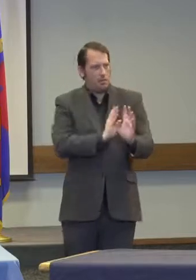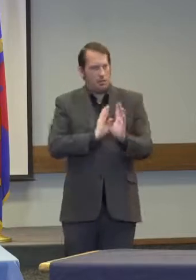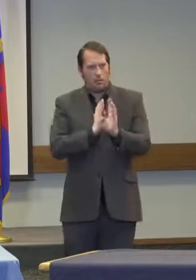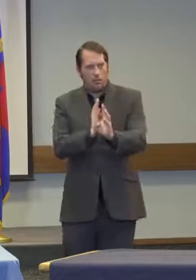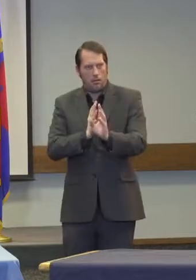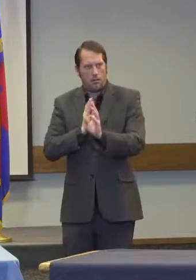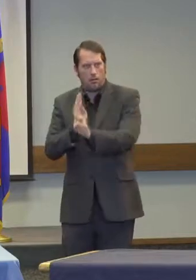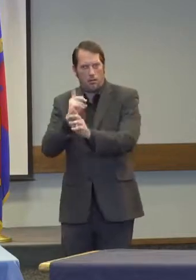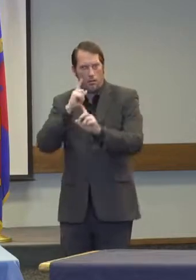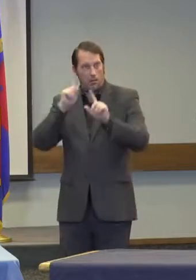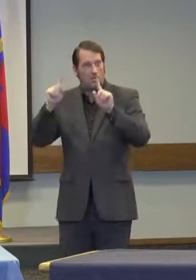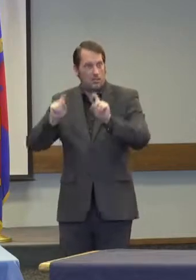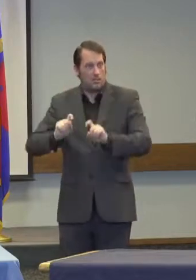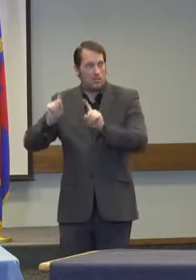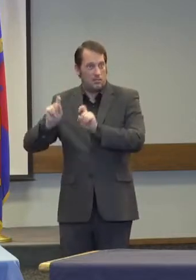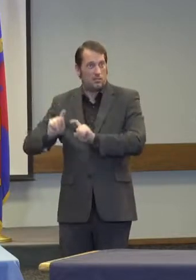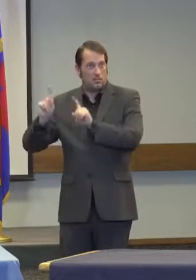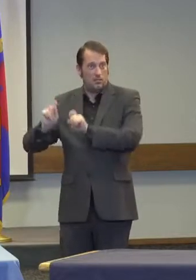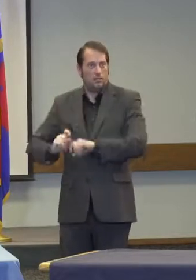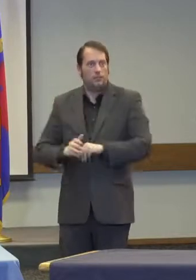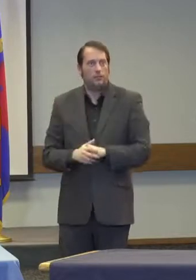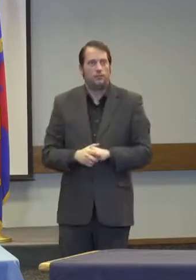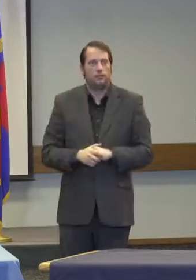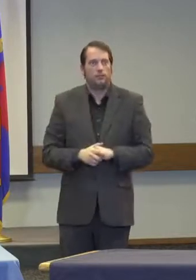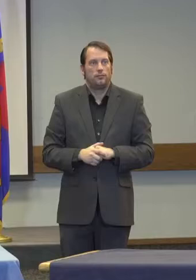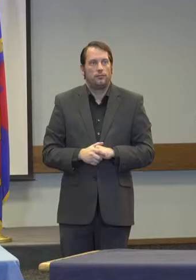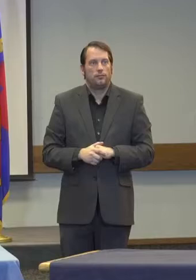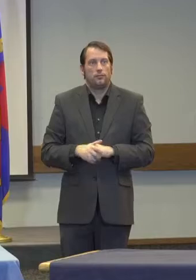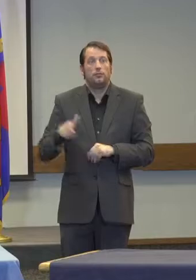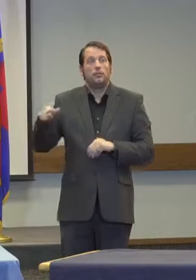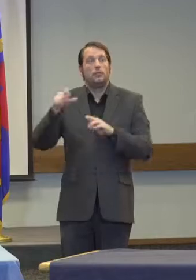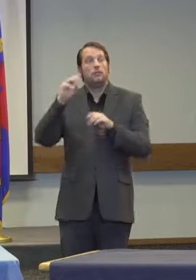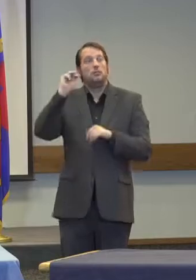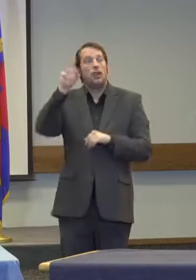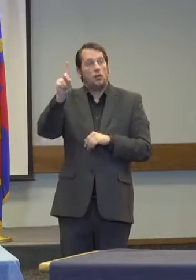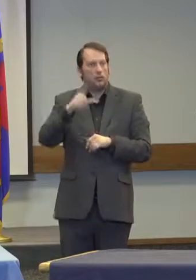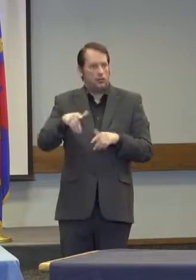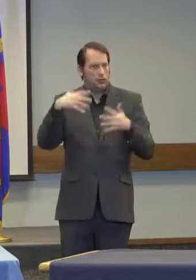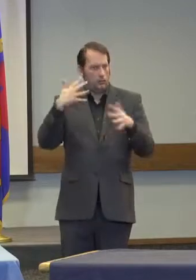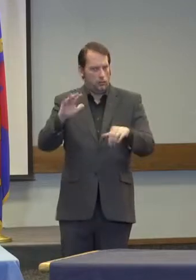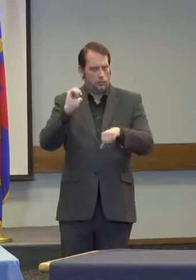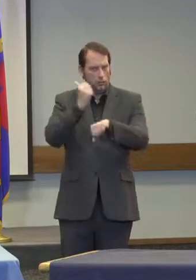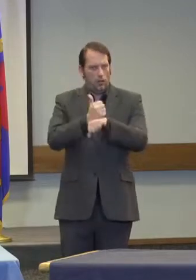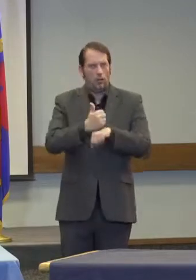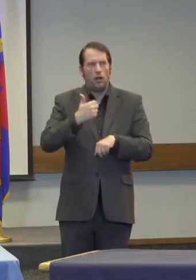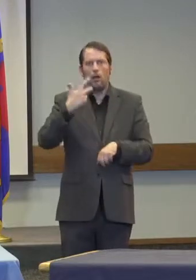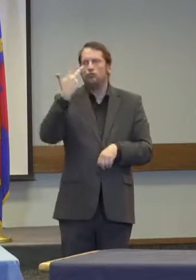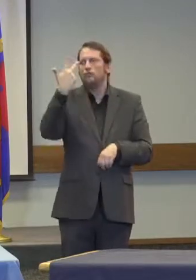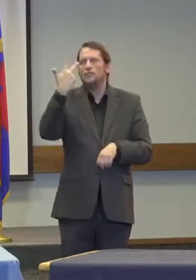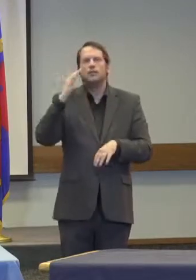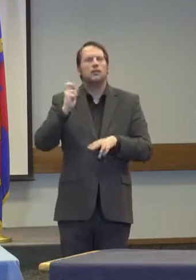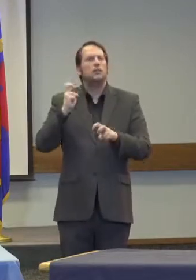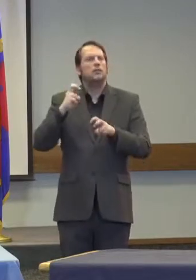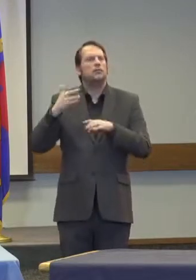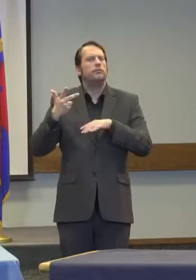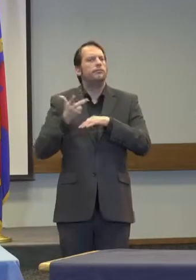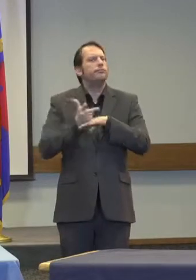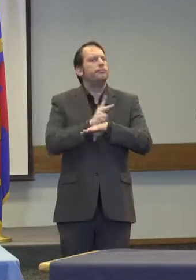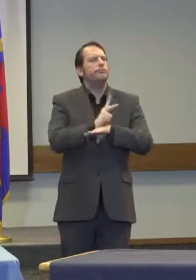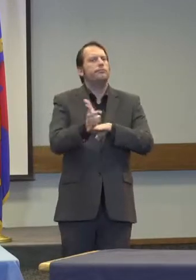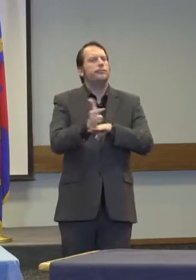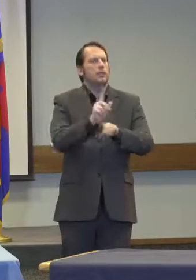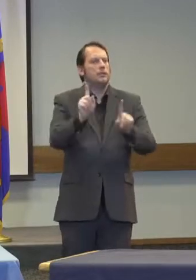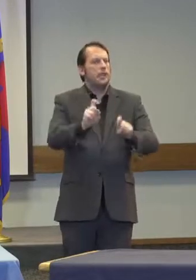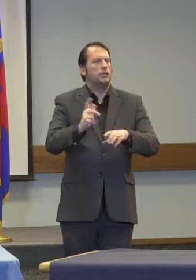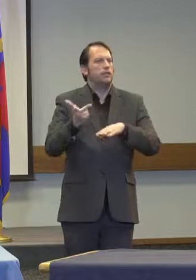has stood up three mobile testing sites and other jurisdictions utilizing their vehicle emissions programs. We have been